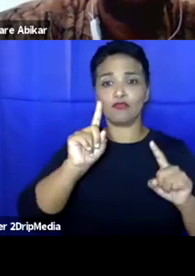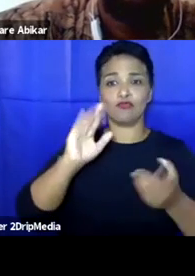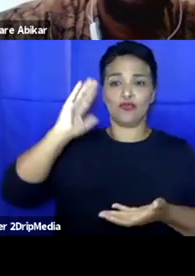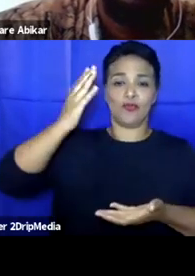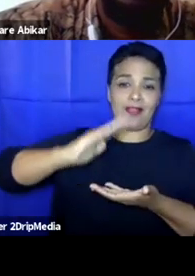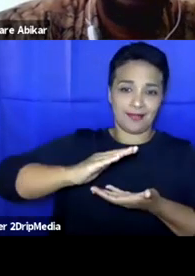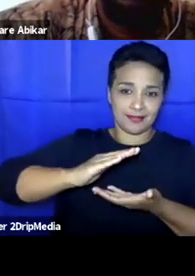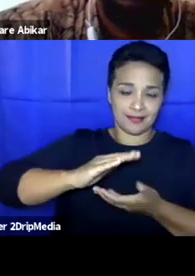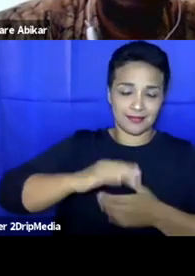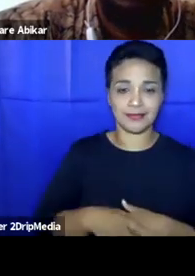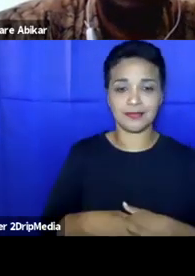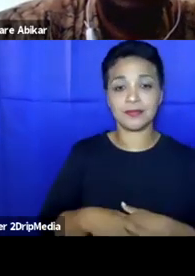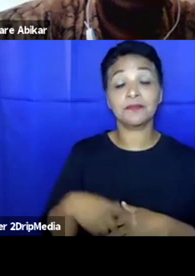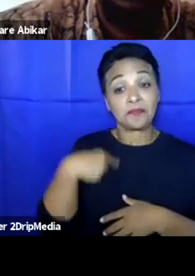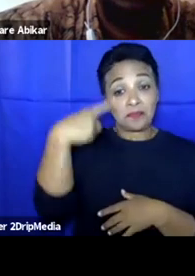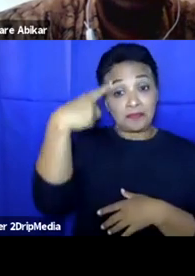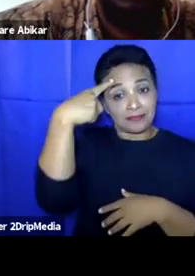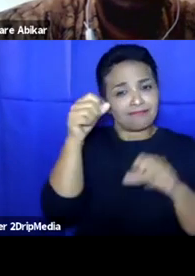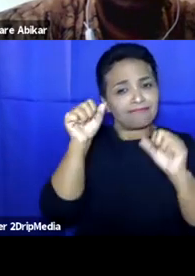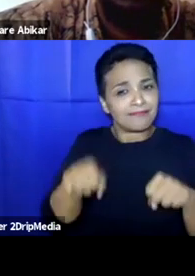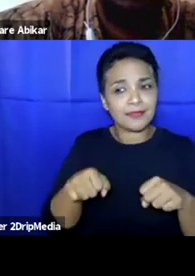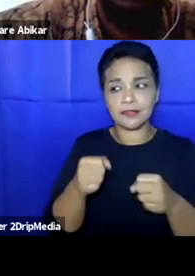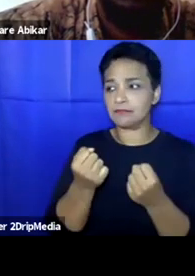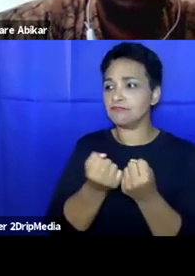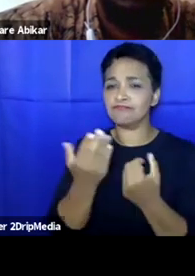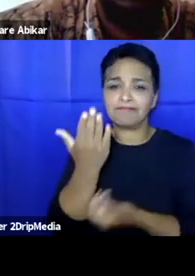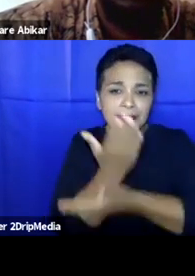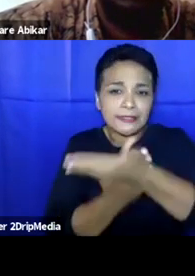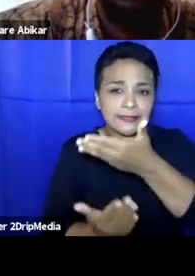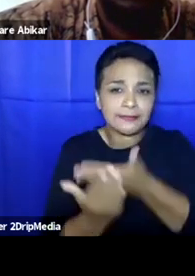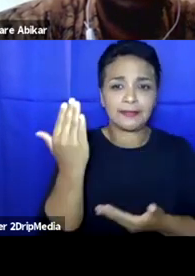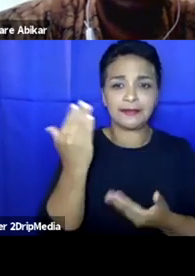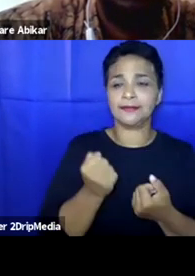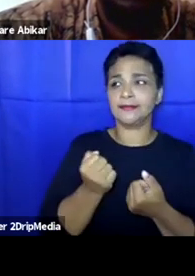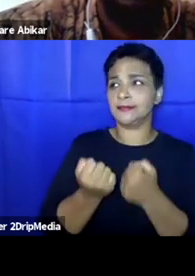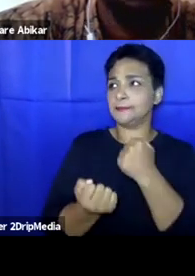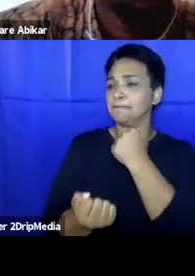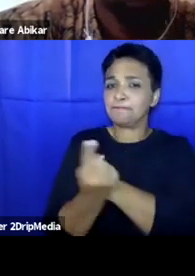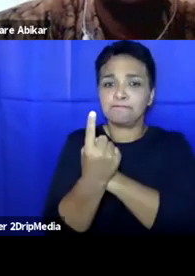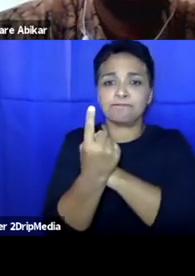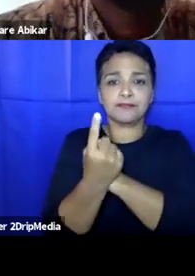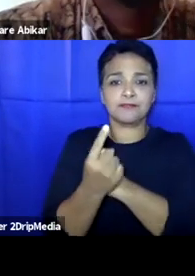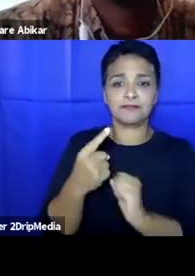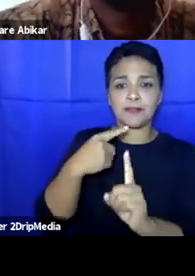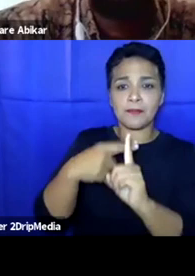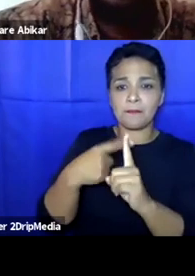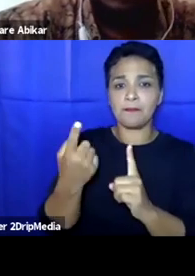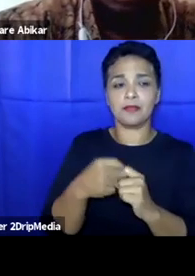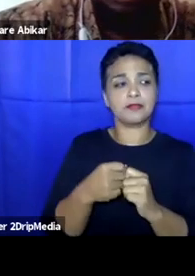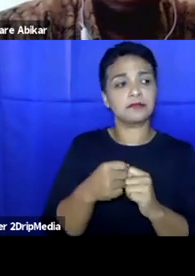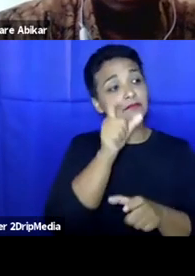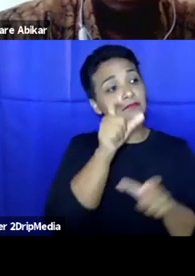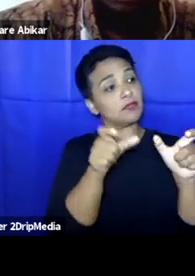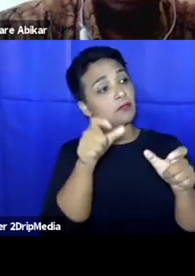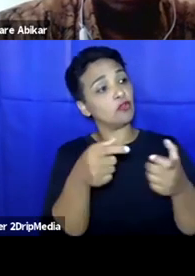way then also, I think the visibility and the impact on the public discourse sometimes